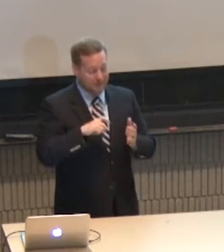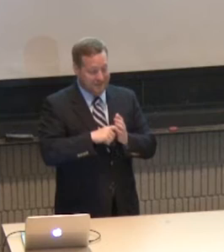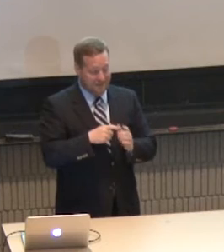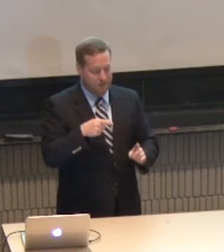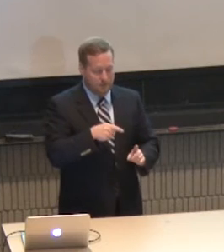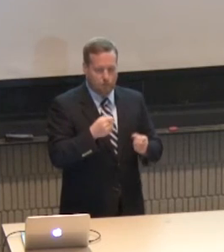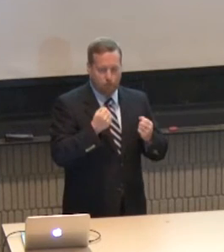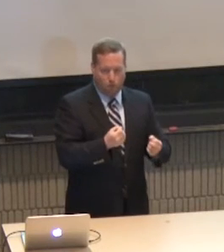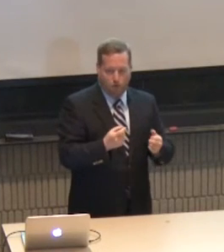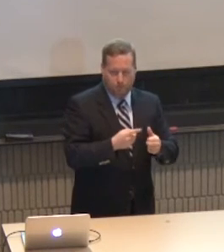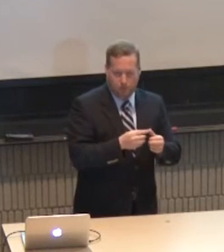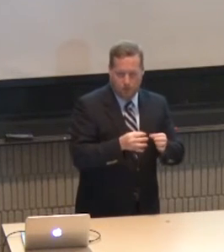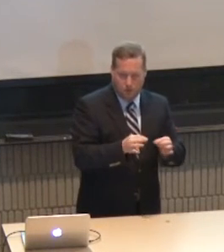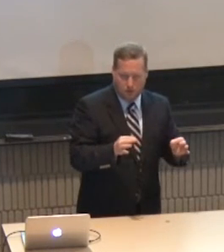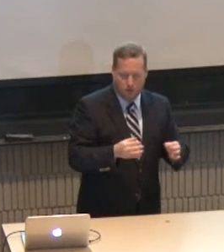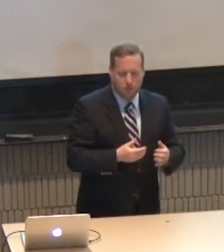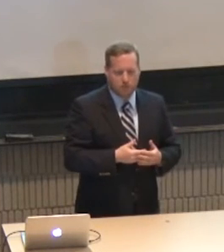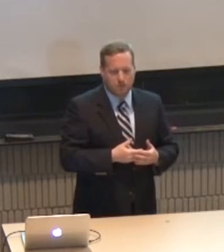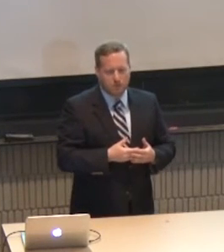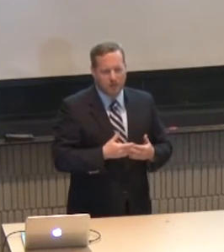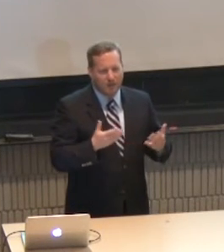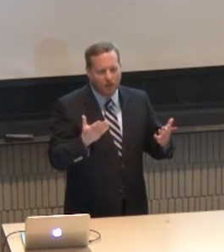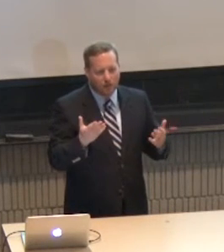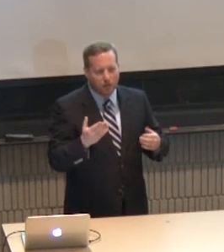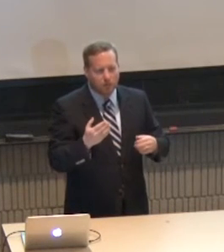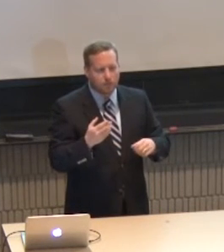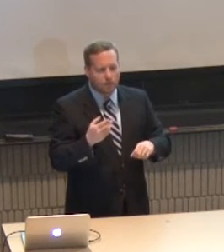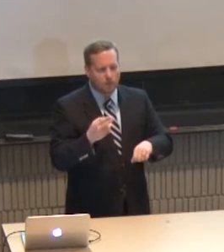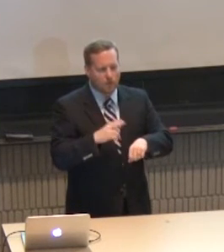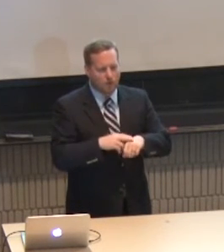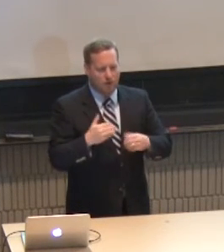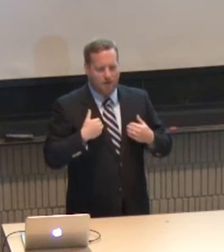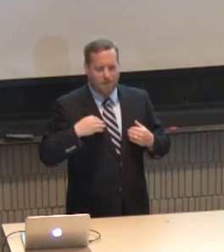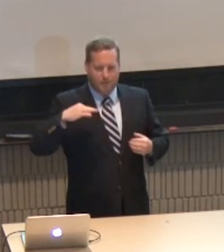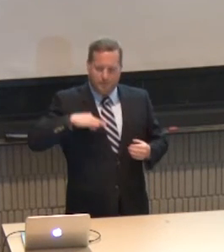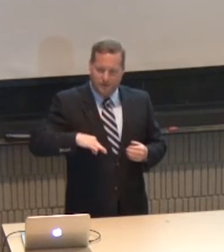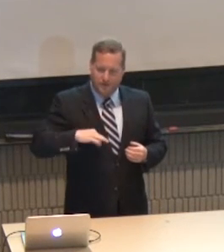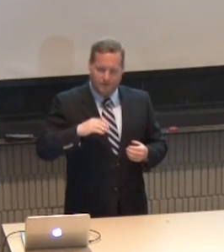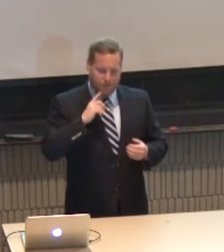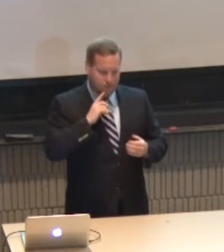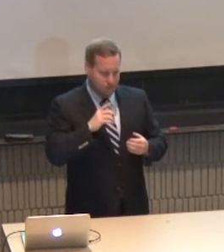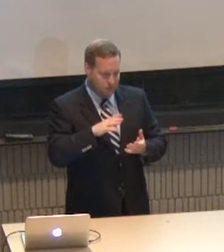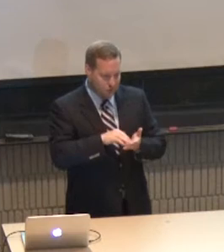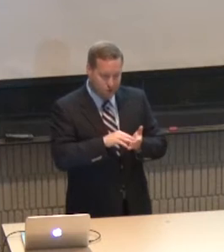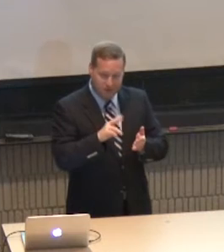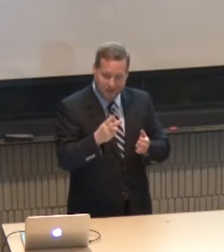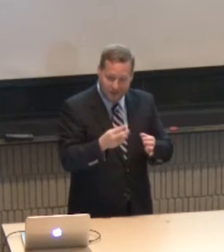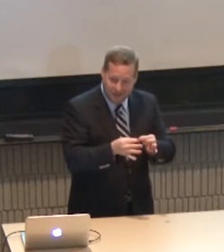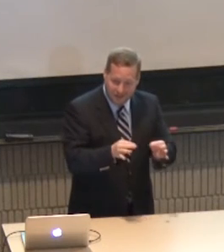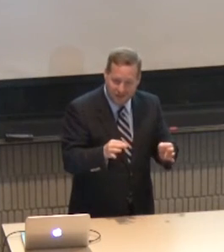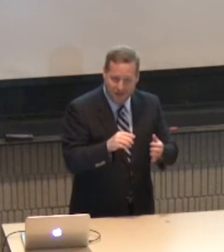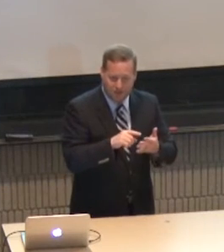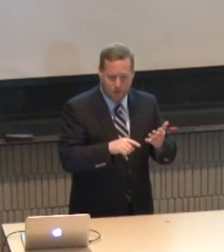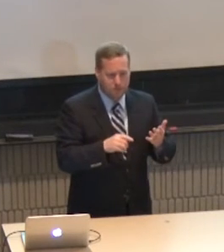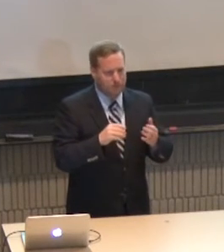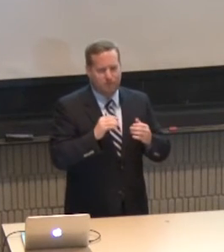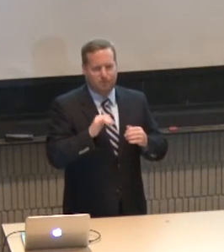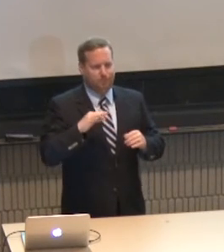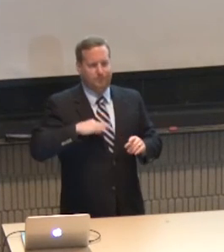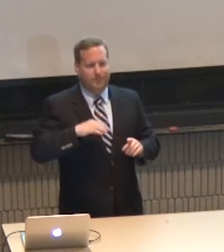language. So again, the key is a strong first language, regardless of whether it's spoken or visual. I think the